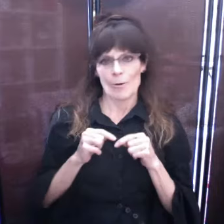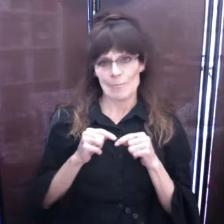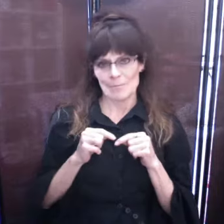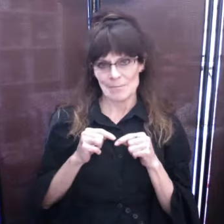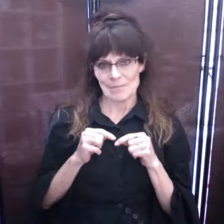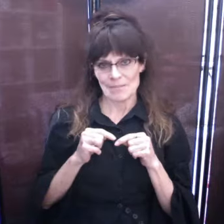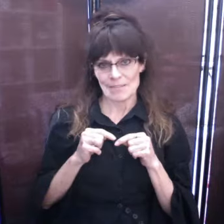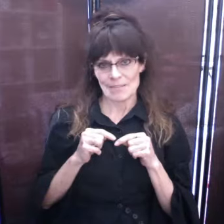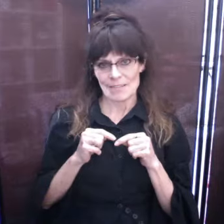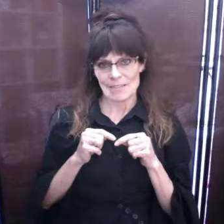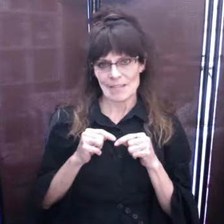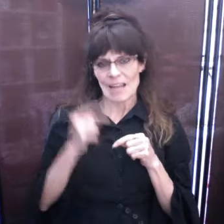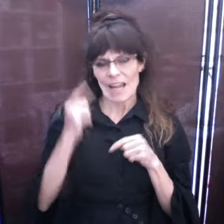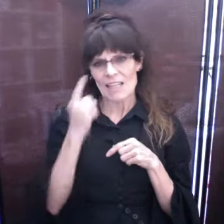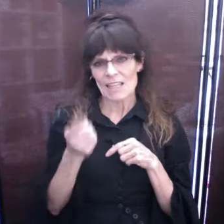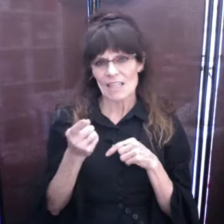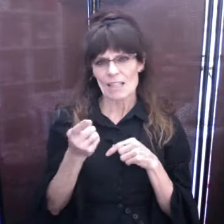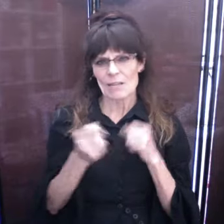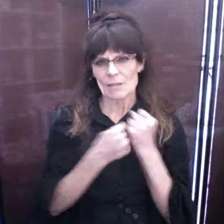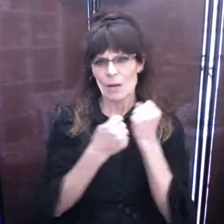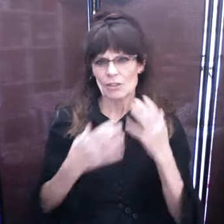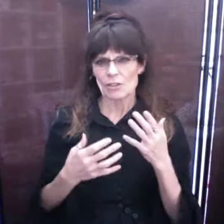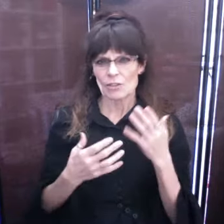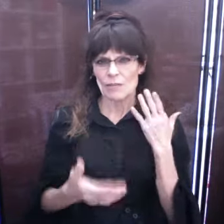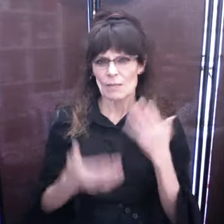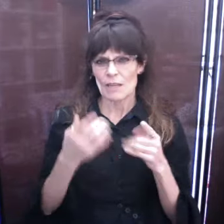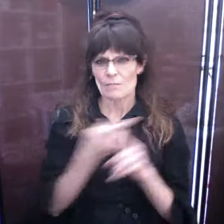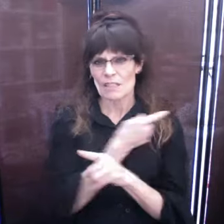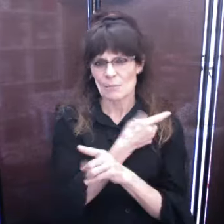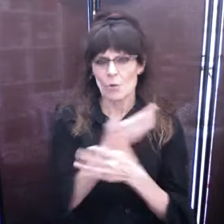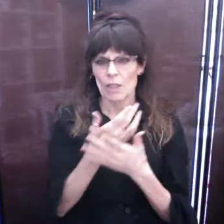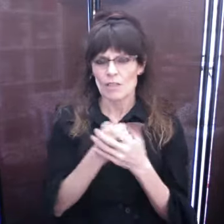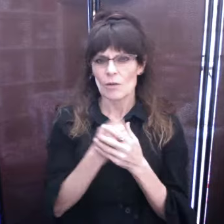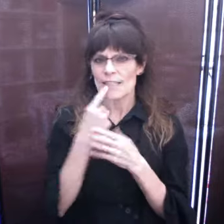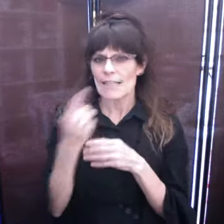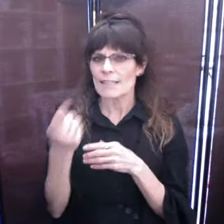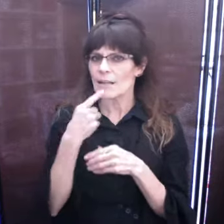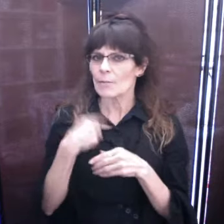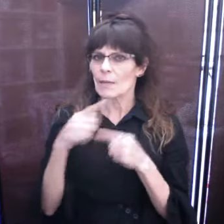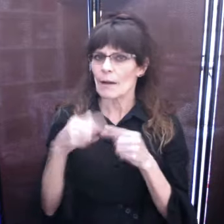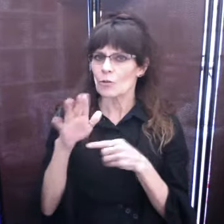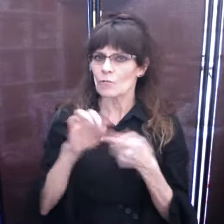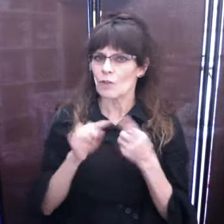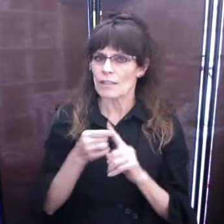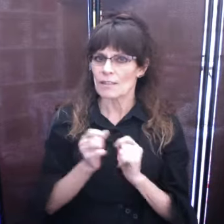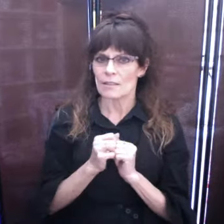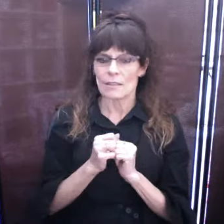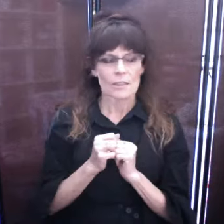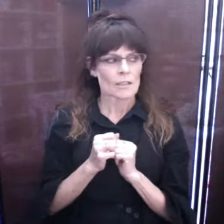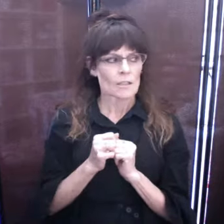right? Because I think he had sensed I had maybe missed the point somewhere. He says, tell me about your friends. So you met these